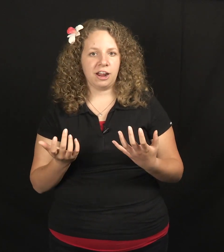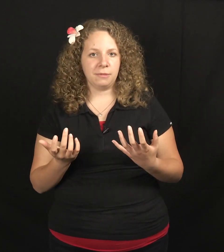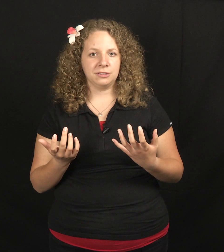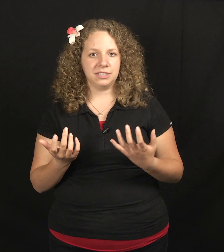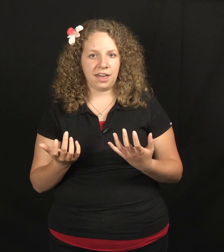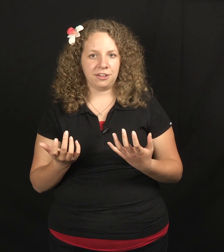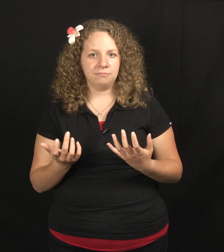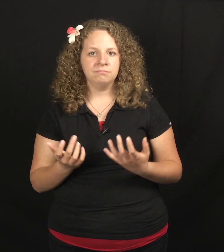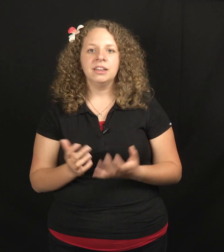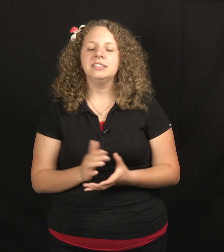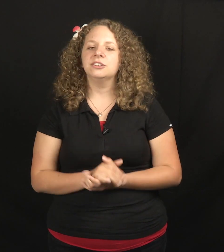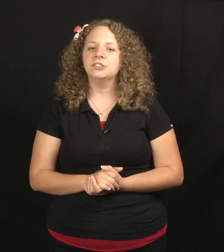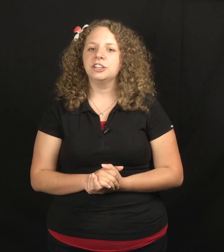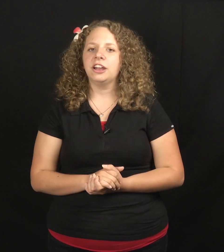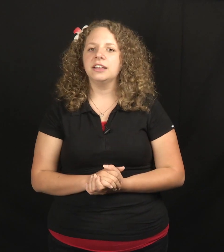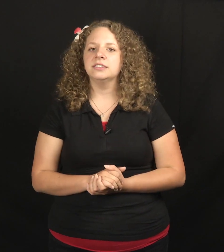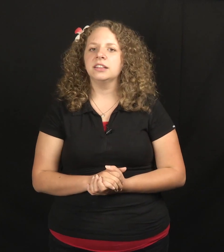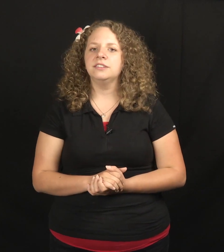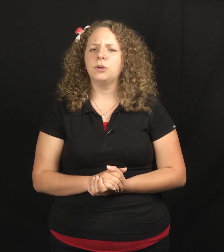eyebrows together and tilting your head slightly forward.